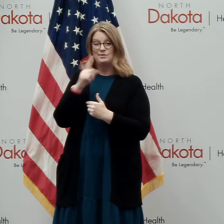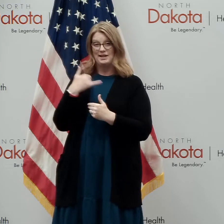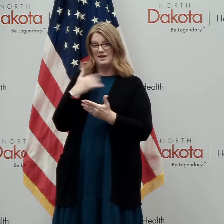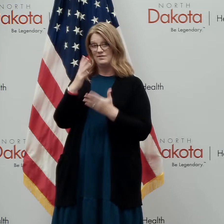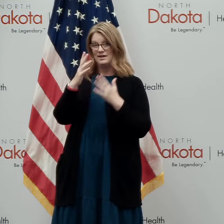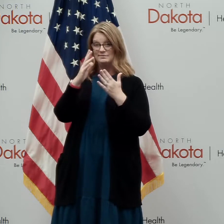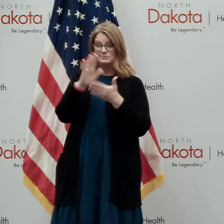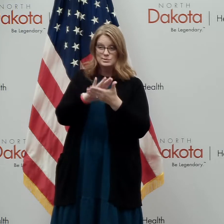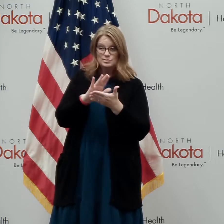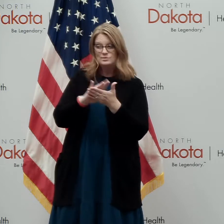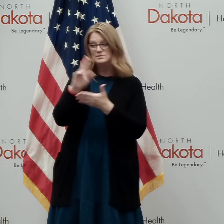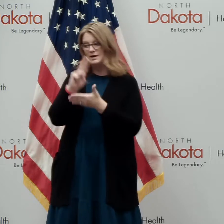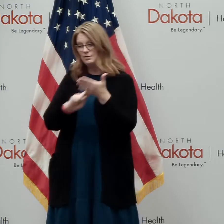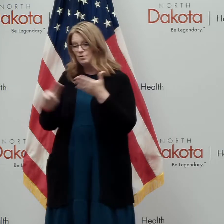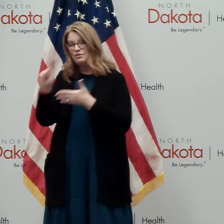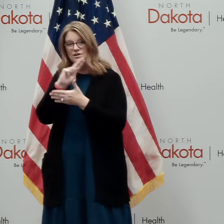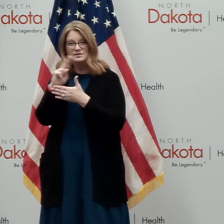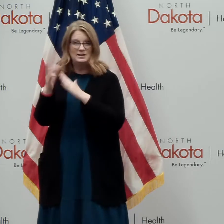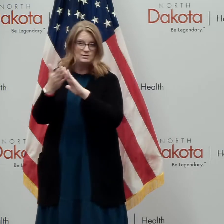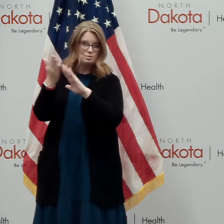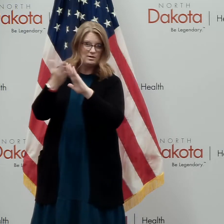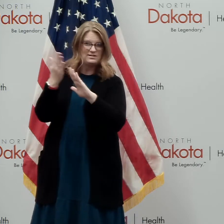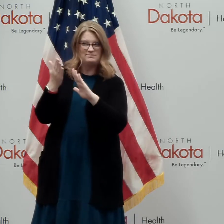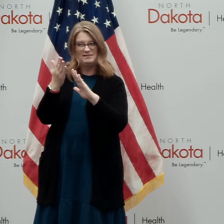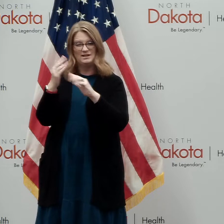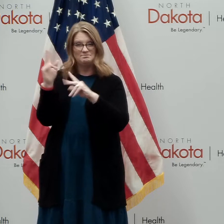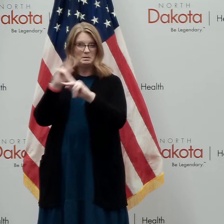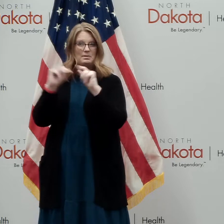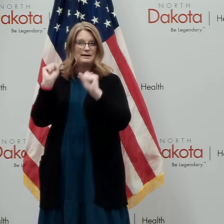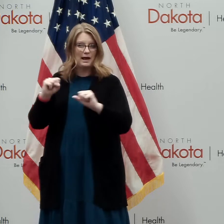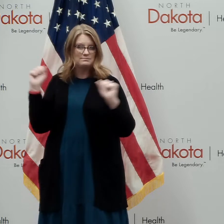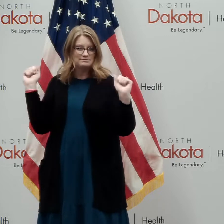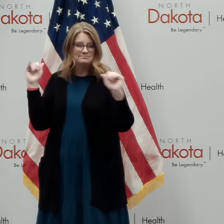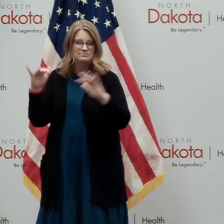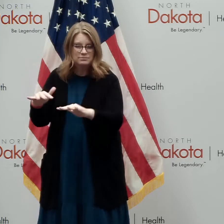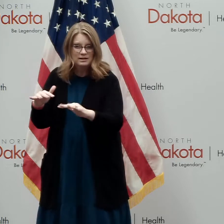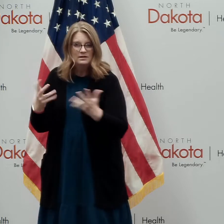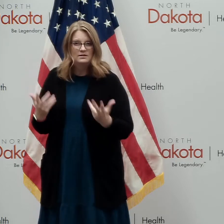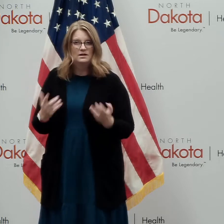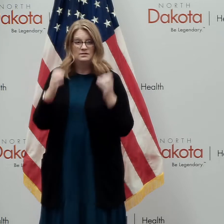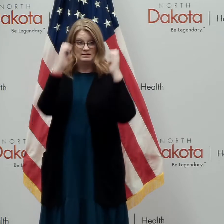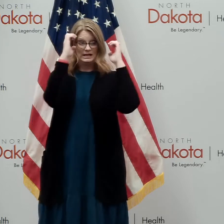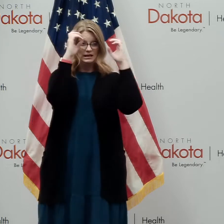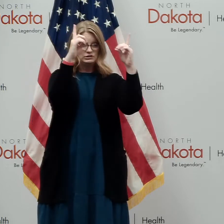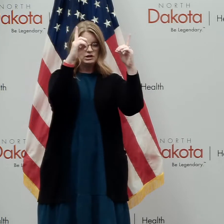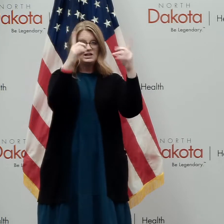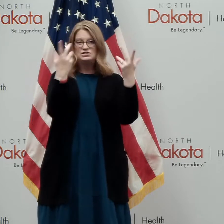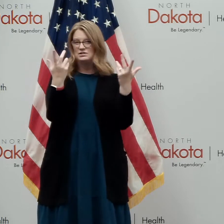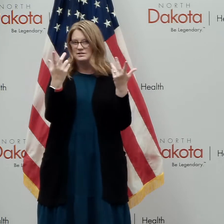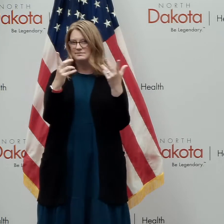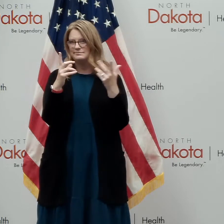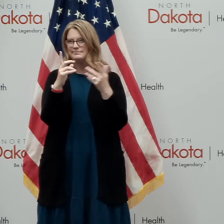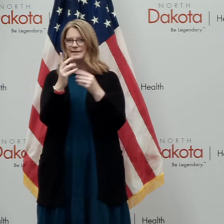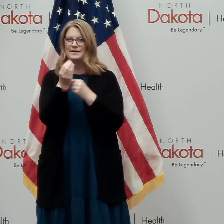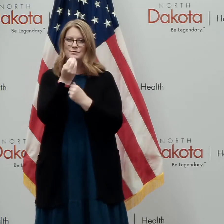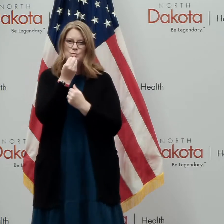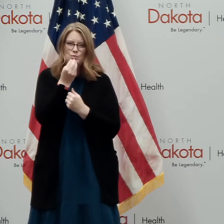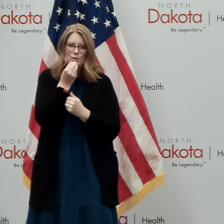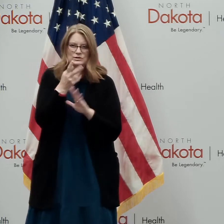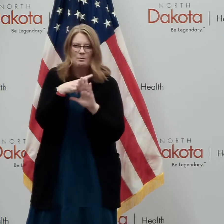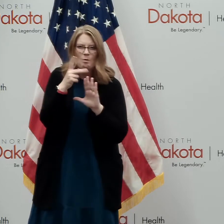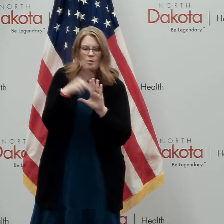universities going. These are all important things to help, because education and all of the nutrition